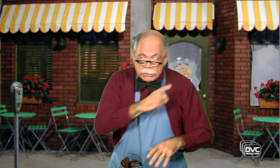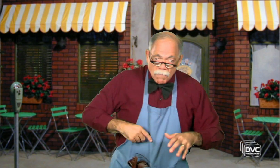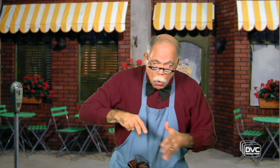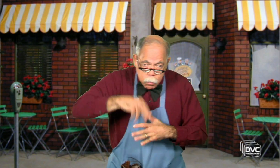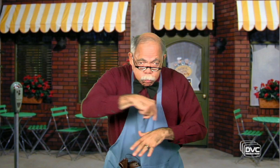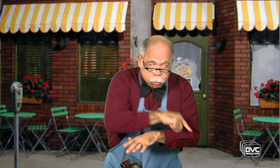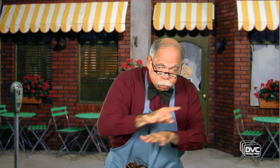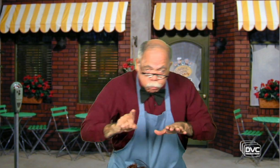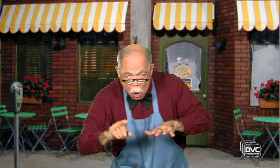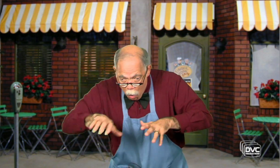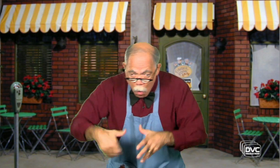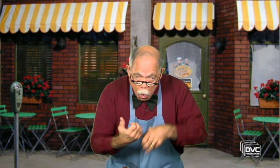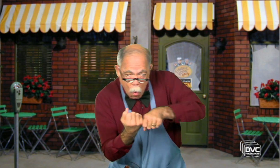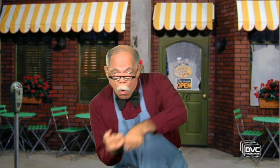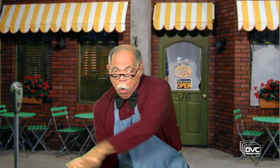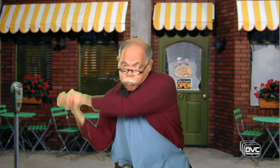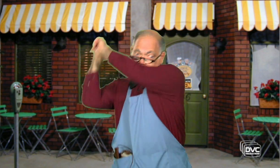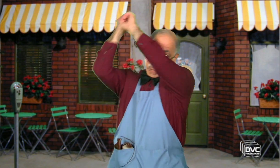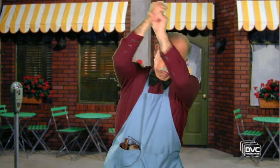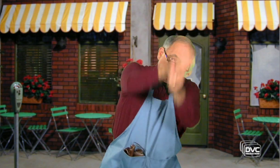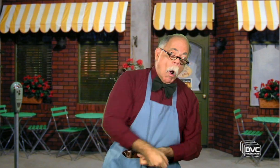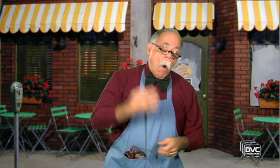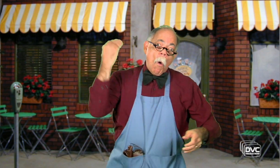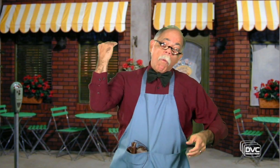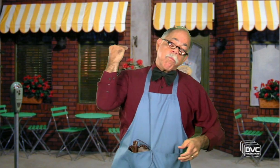shook. David ran over to his body and took Goliath's sword